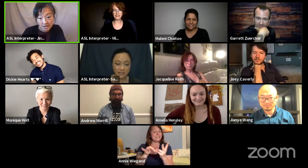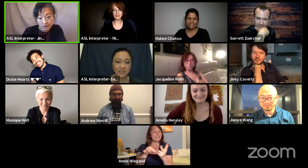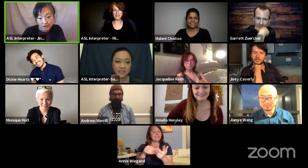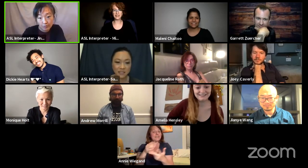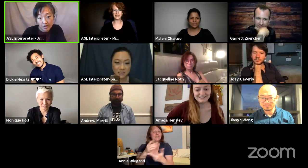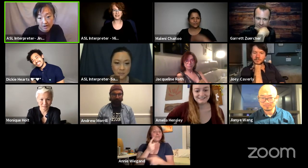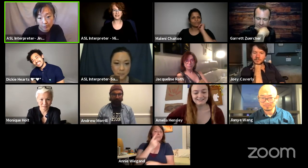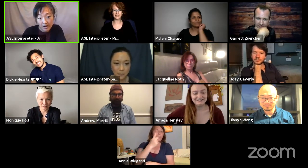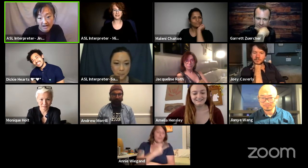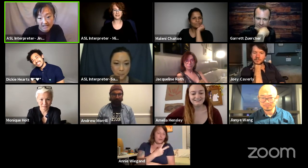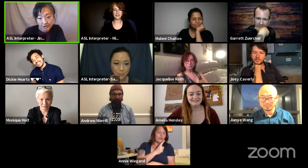So yes.